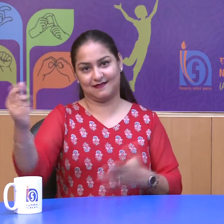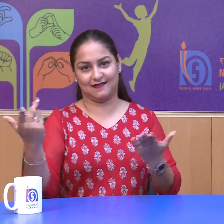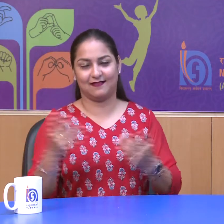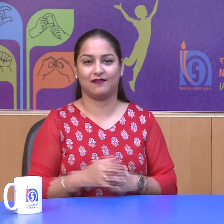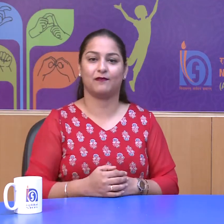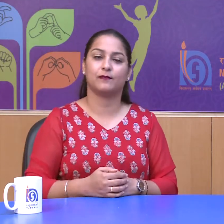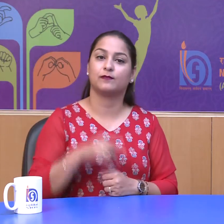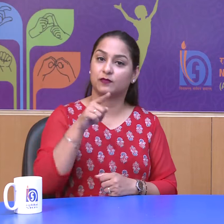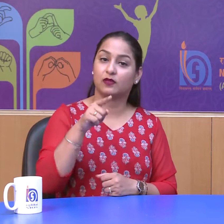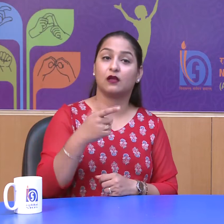following characteristics.